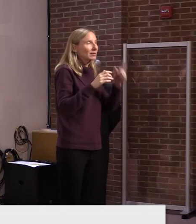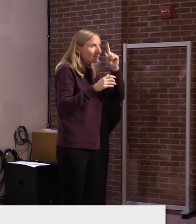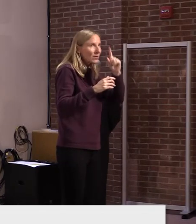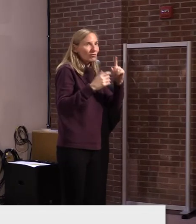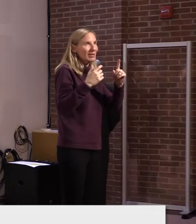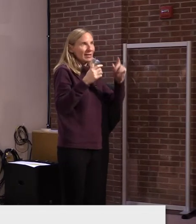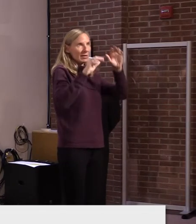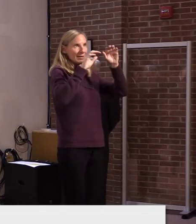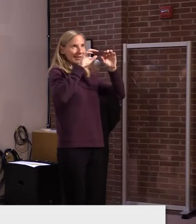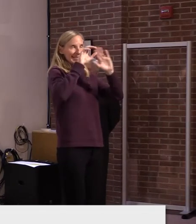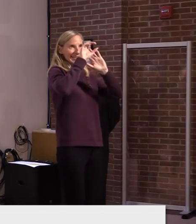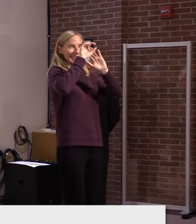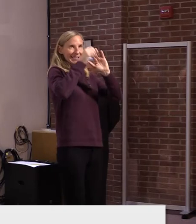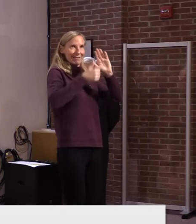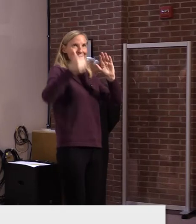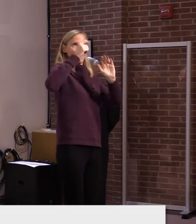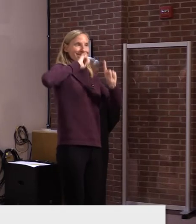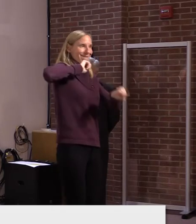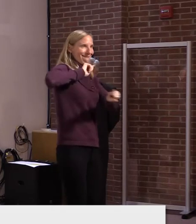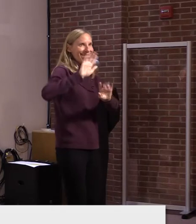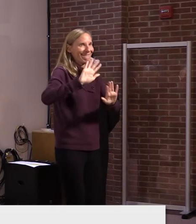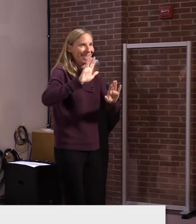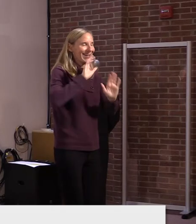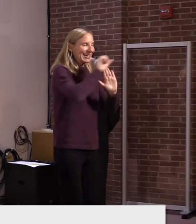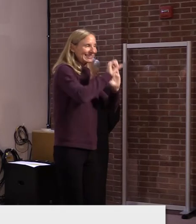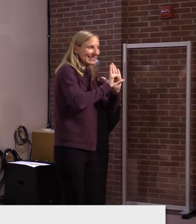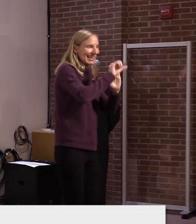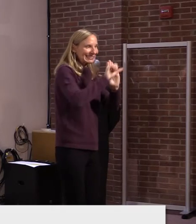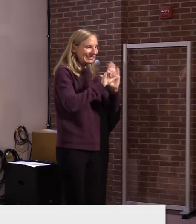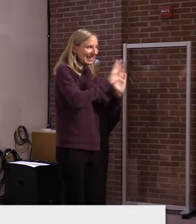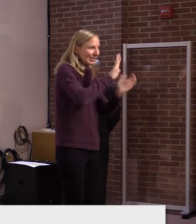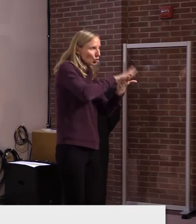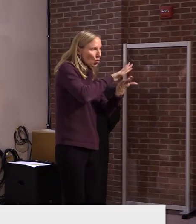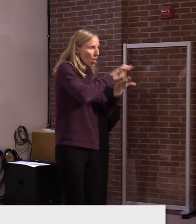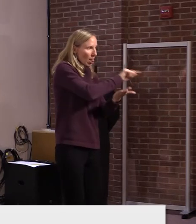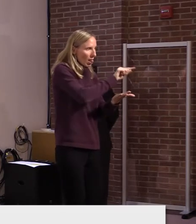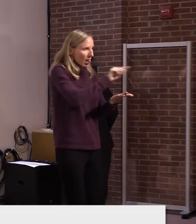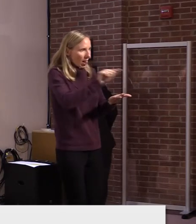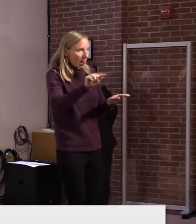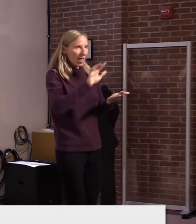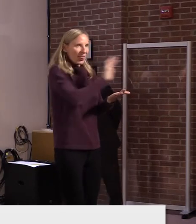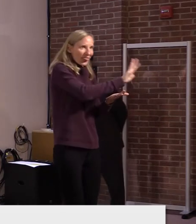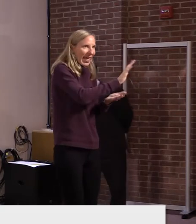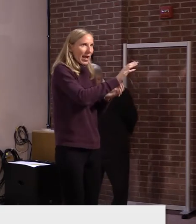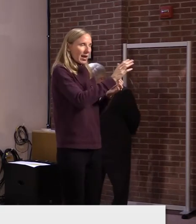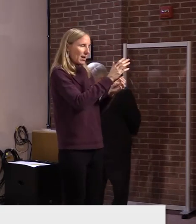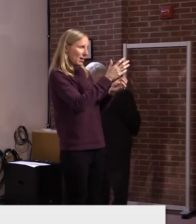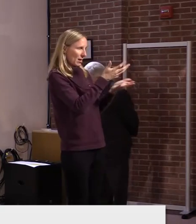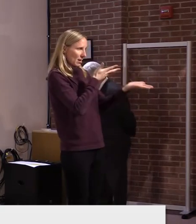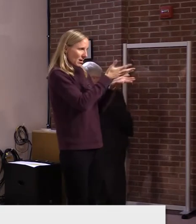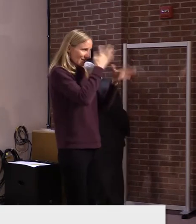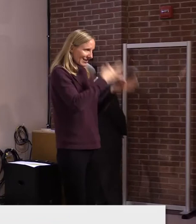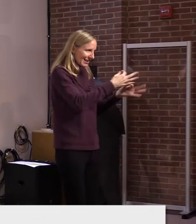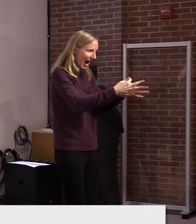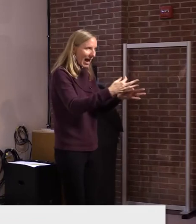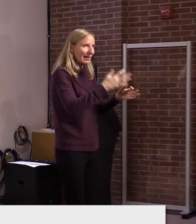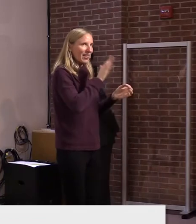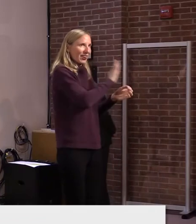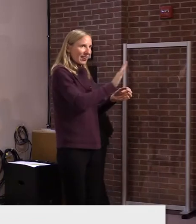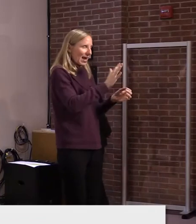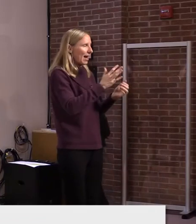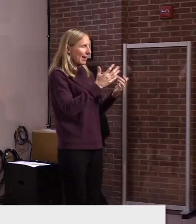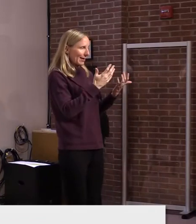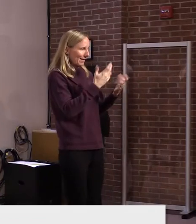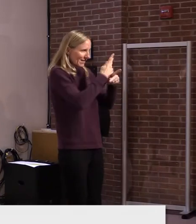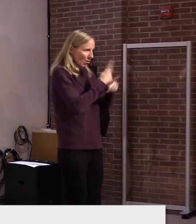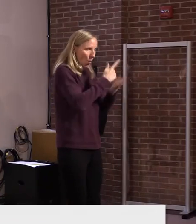school-by-school basis. It isn't, as I mentioned, there's a lot of variability across the state in terms of what people are experiencing. As we saw with the surveillance testing